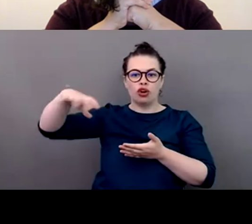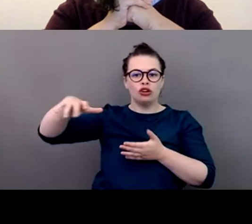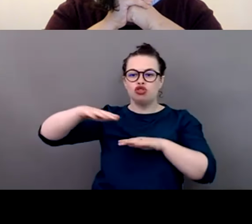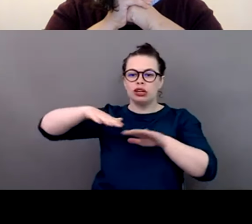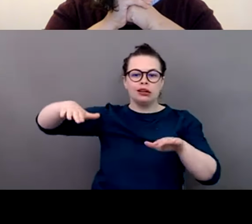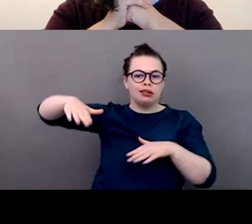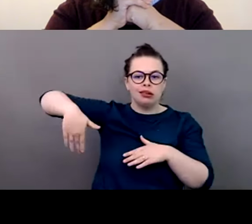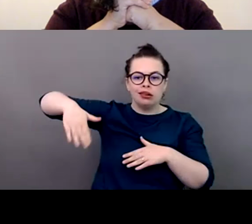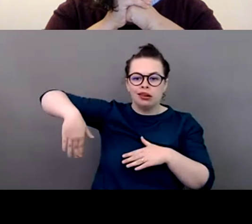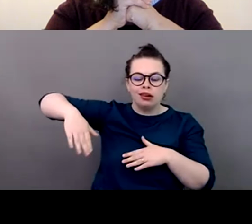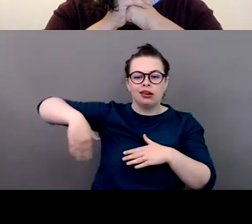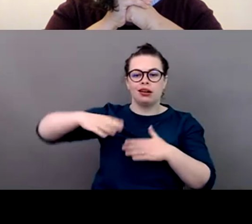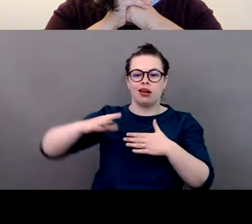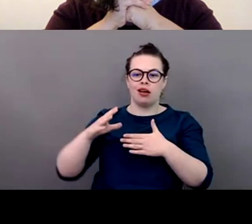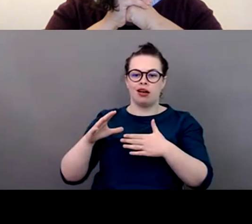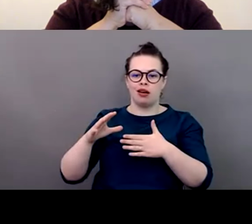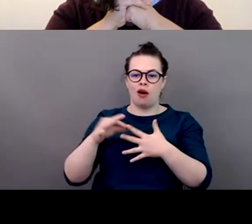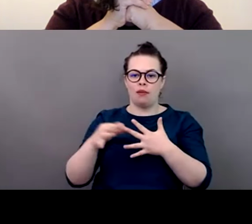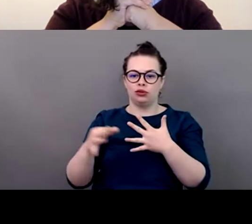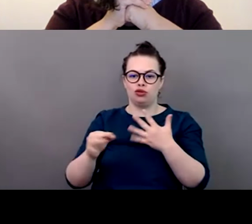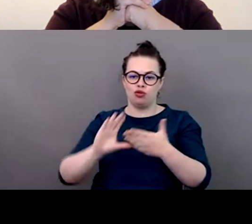Who want to address this question first?